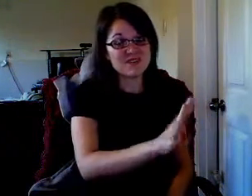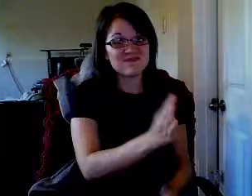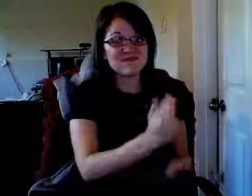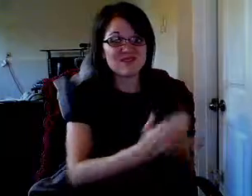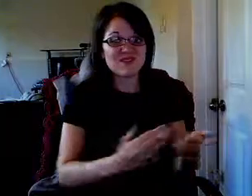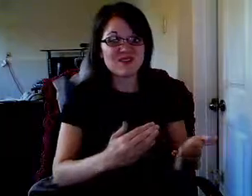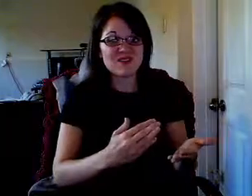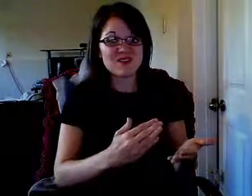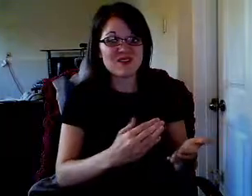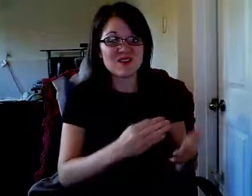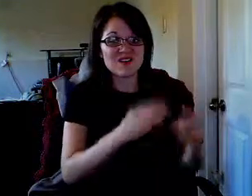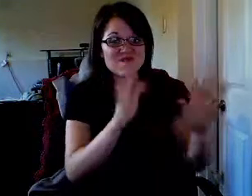of 2.